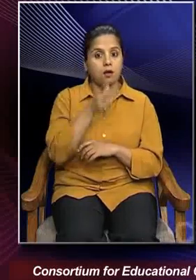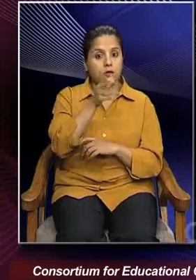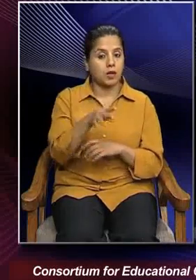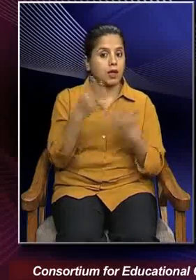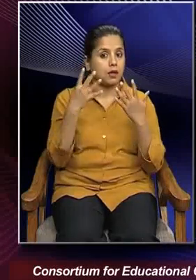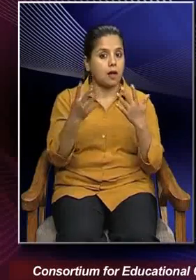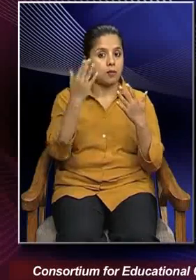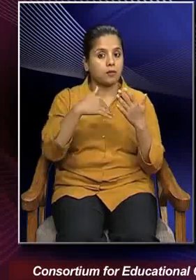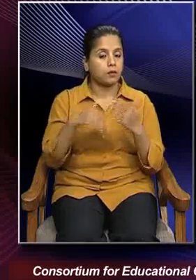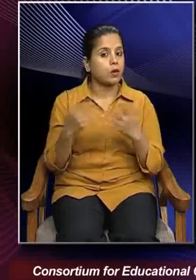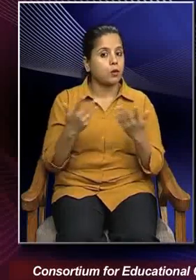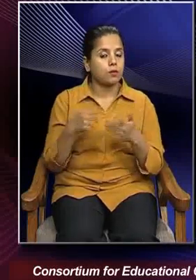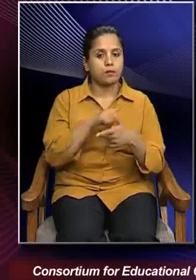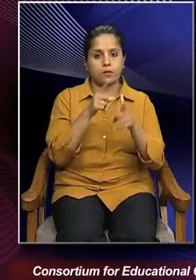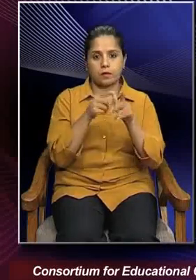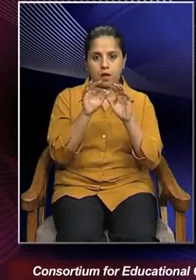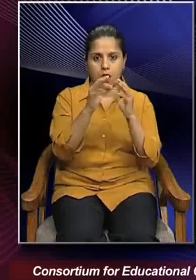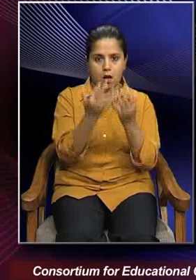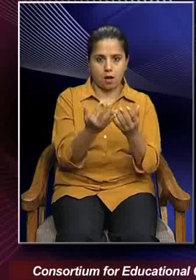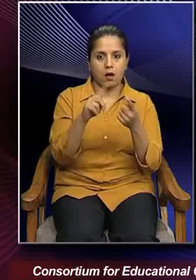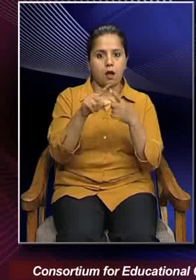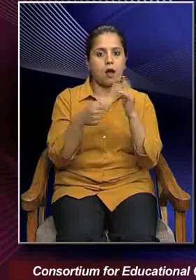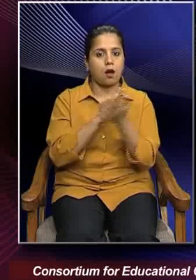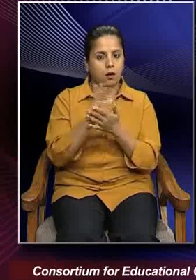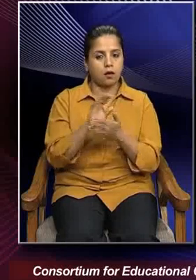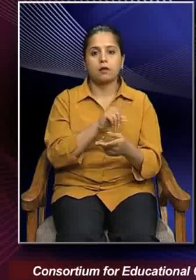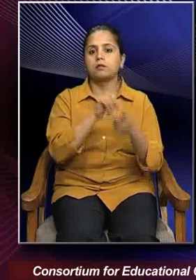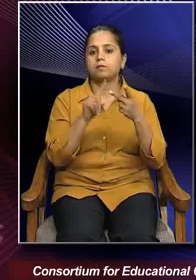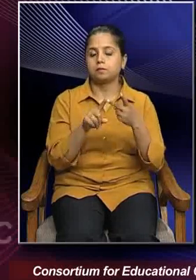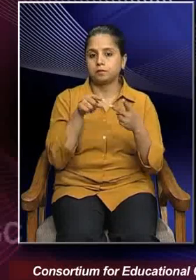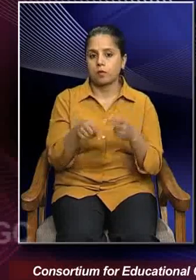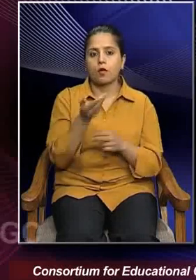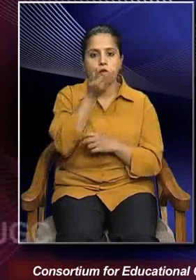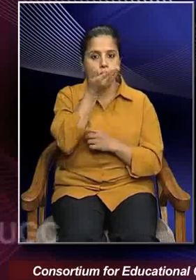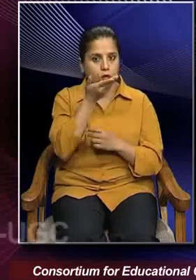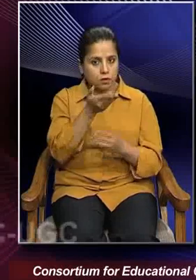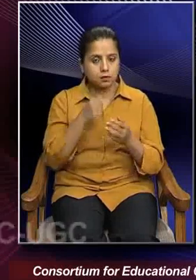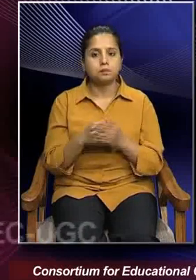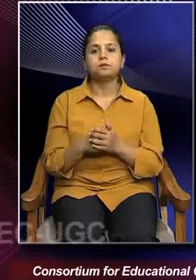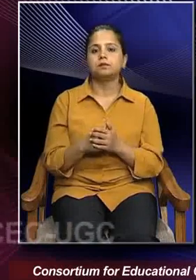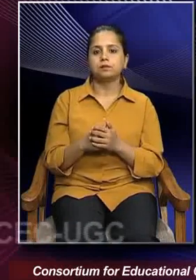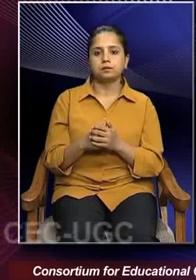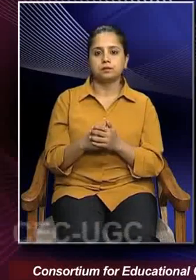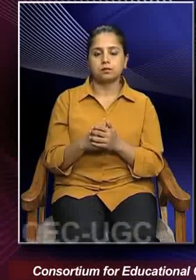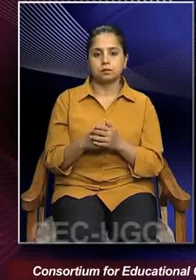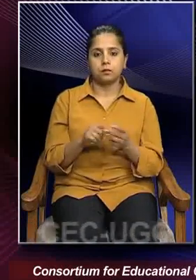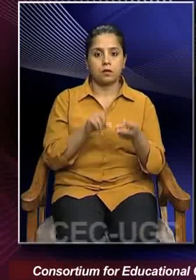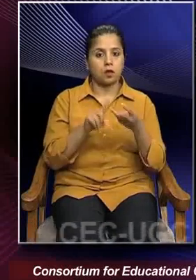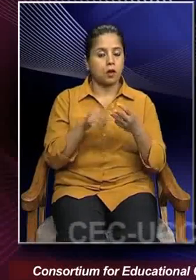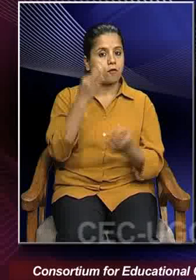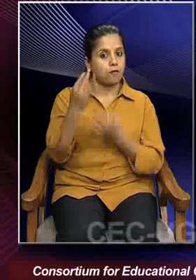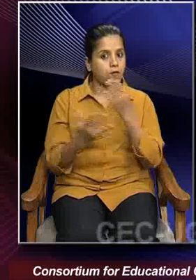9 substances are earth, which is prithvi, water, which is up, fire, which